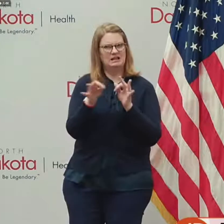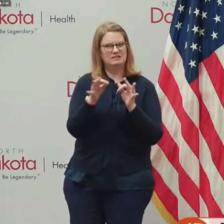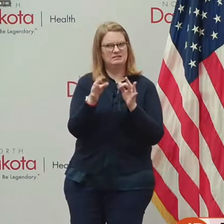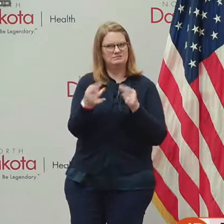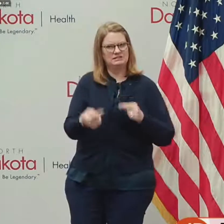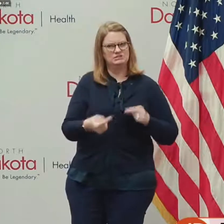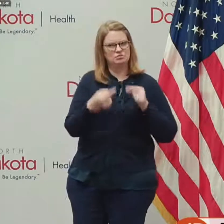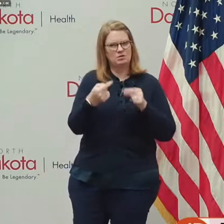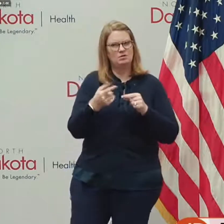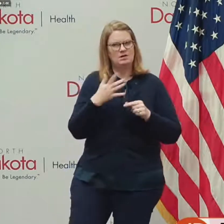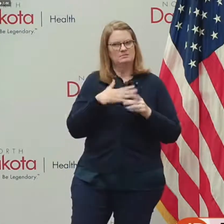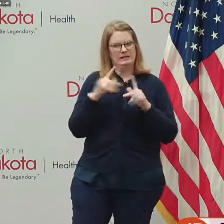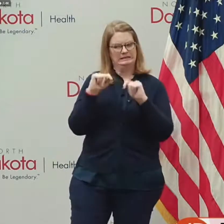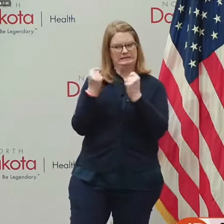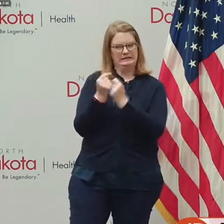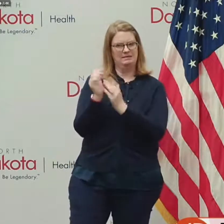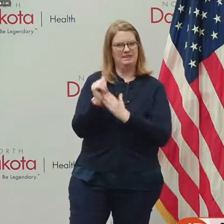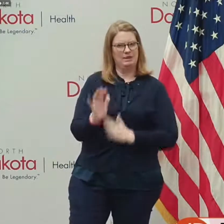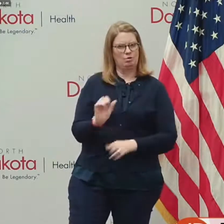at work.